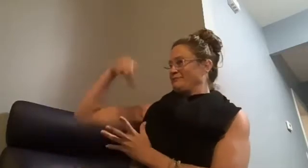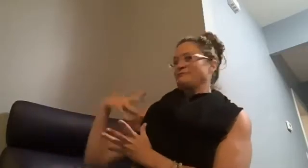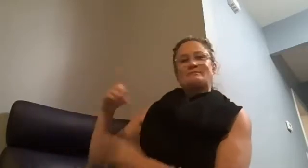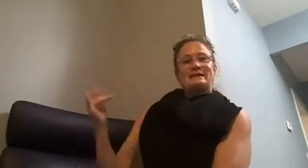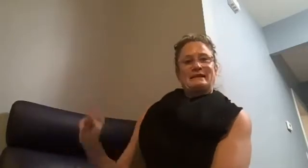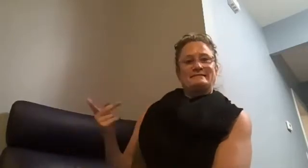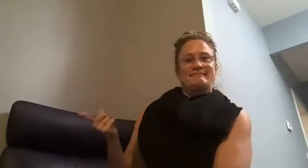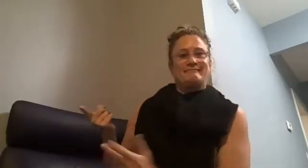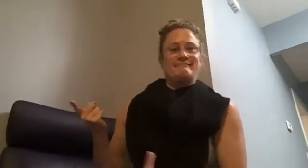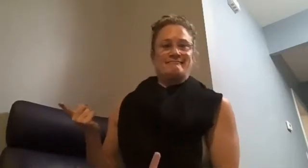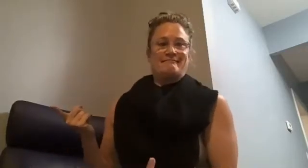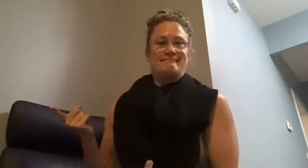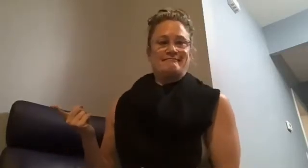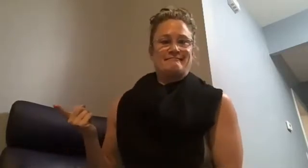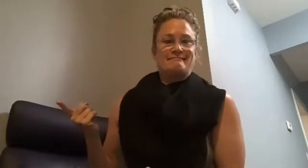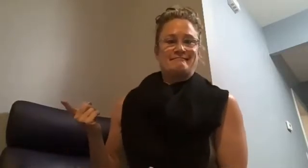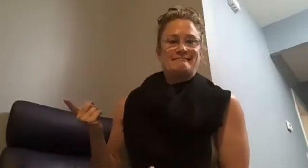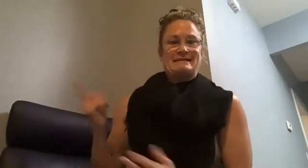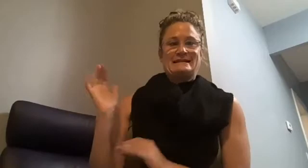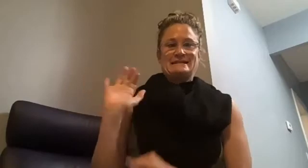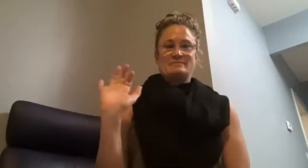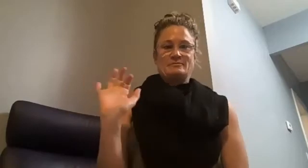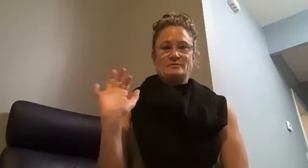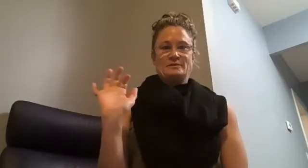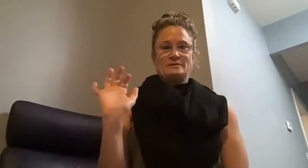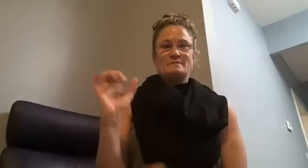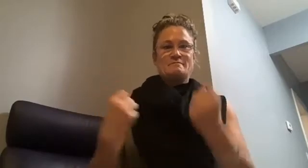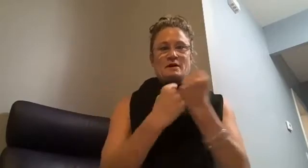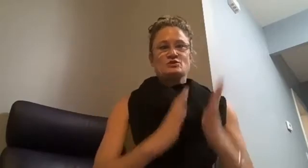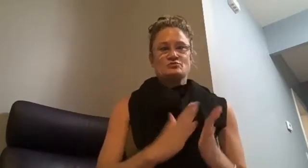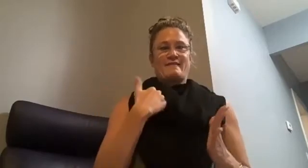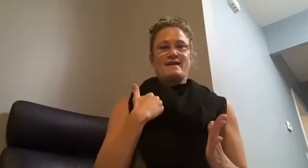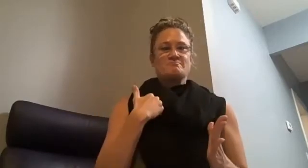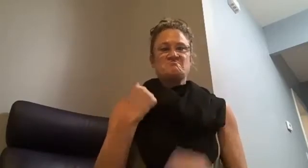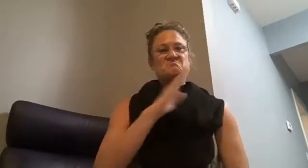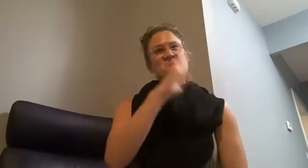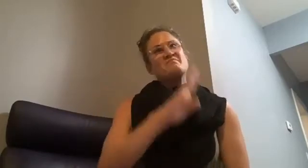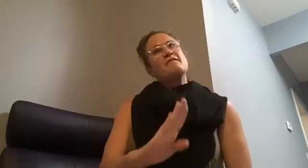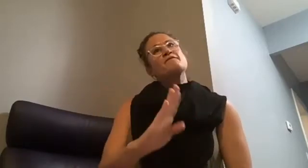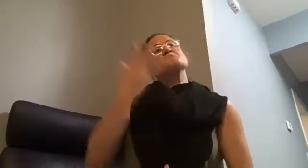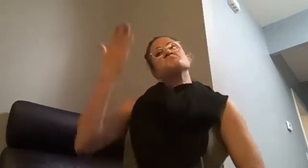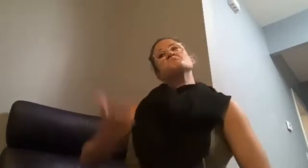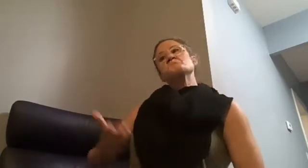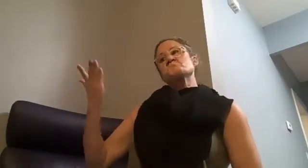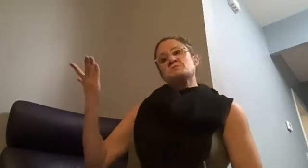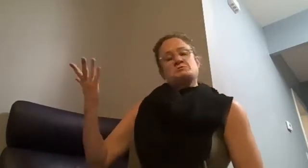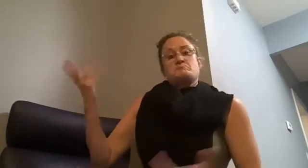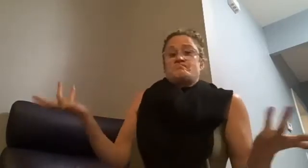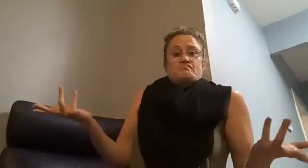guys that, similar to basically all the sponsors I've had, has never presented himself as anything more than he is, which is just